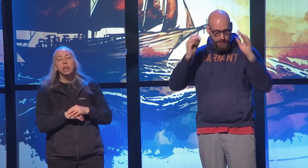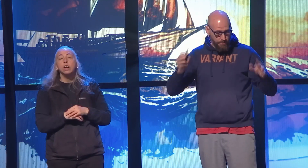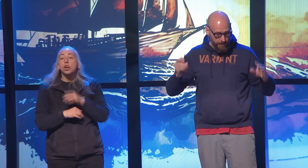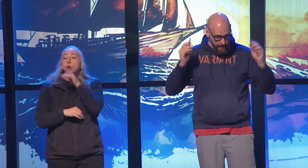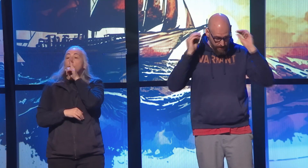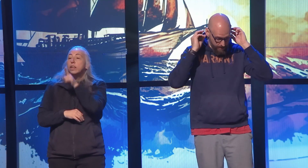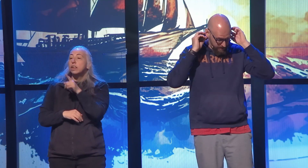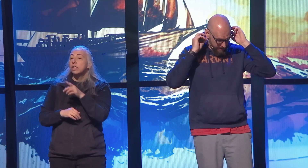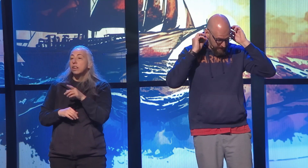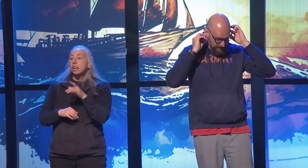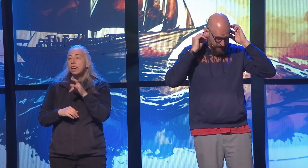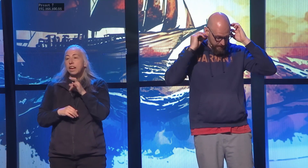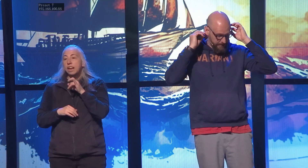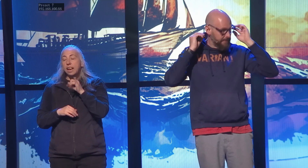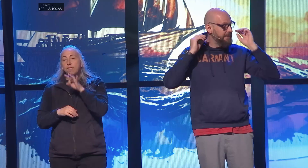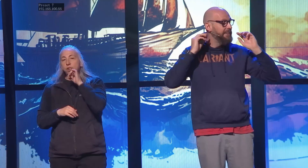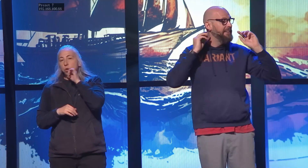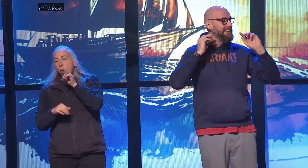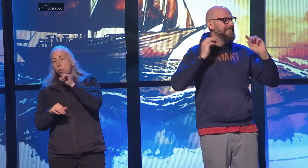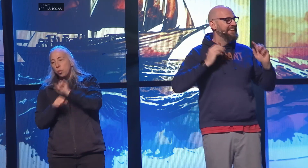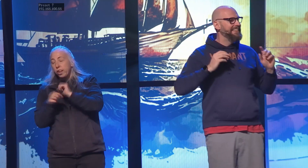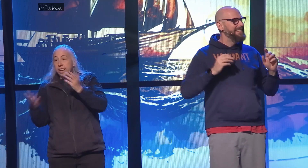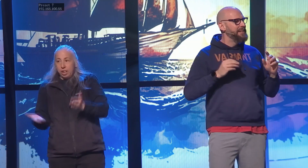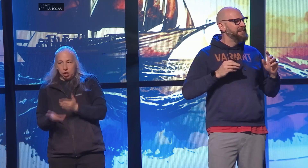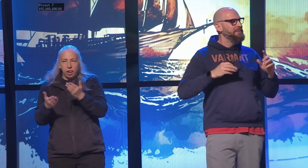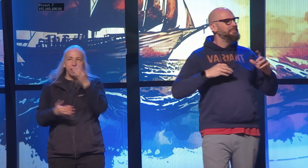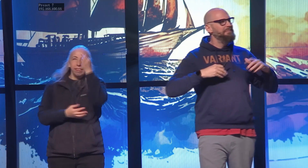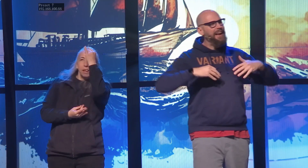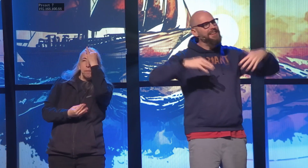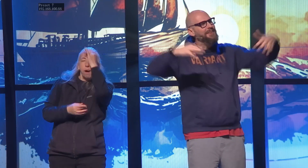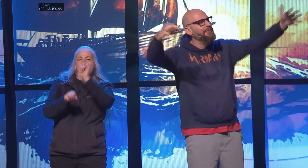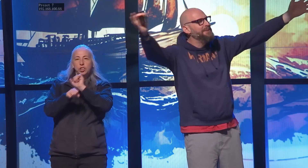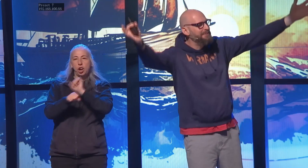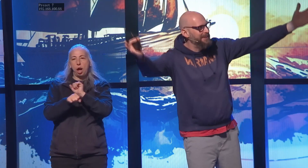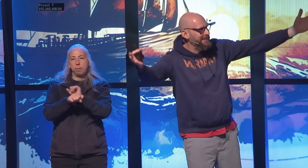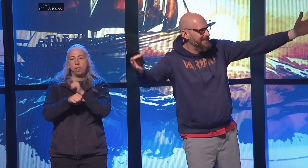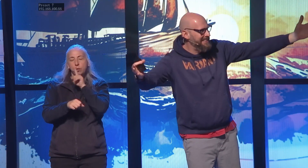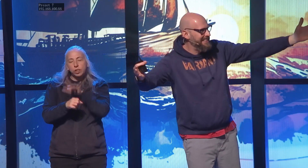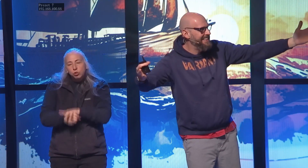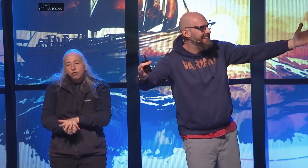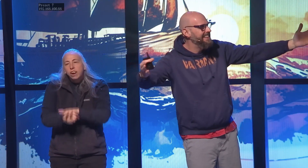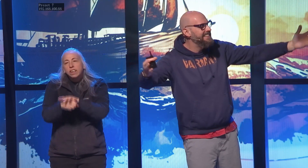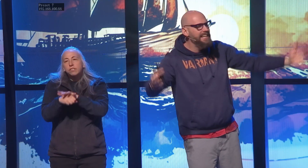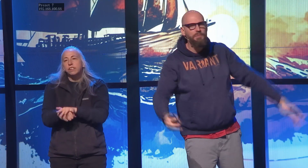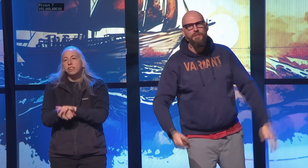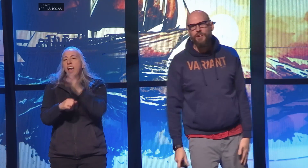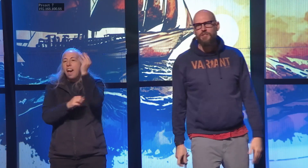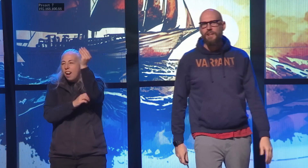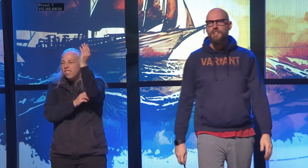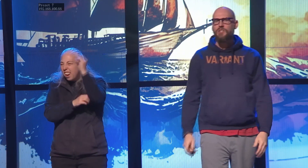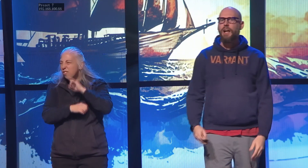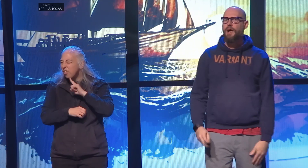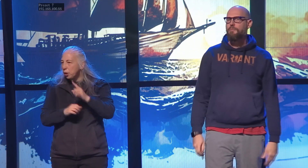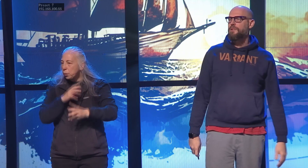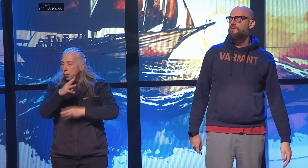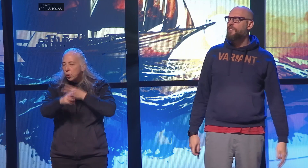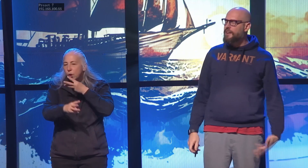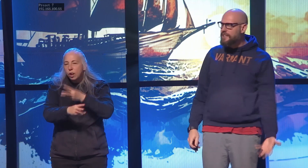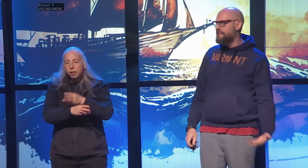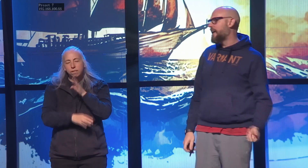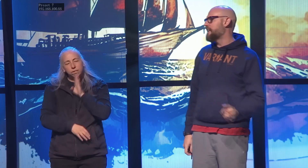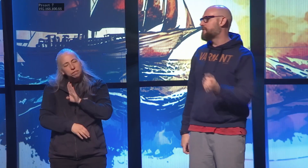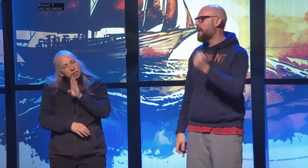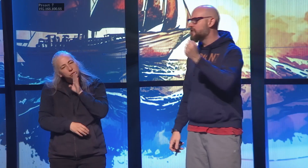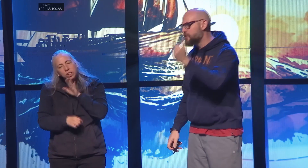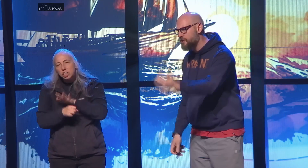you have unless you work here. That's not. But out in the real world, deeply frustrating job,